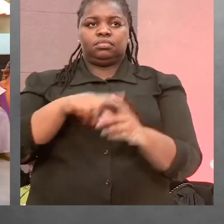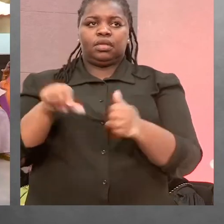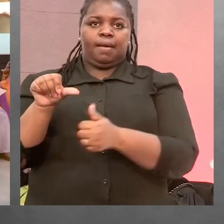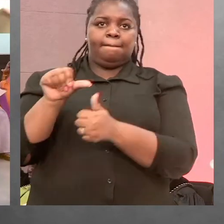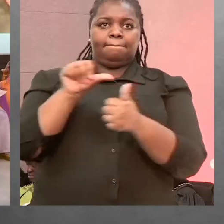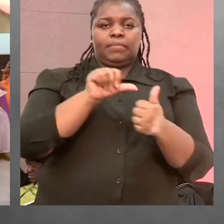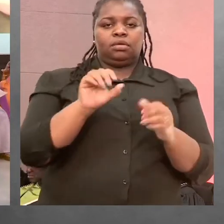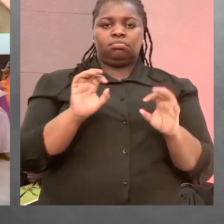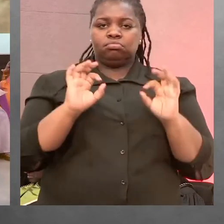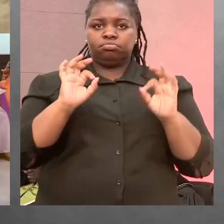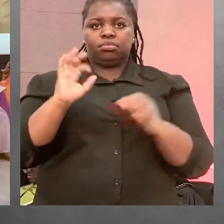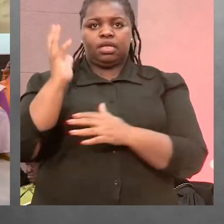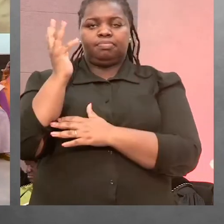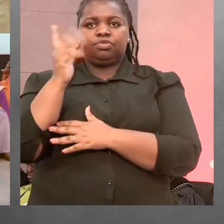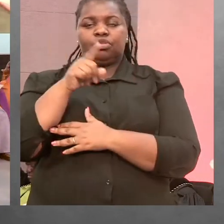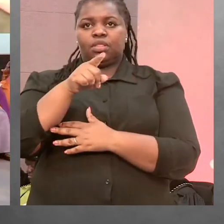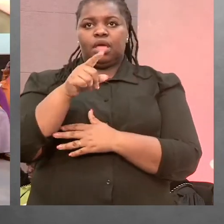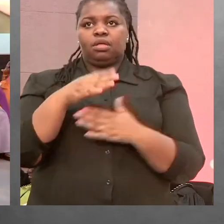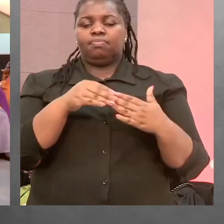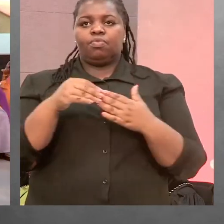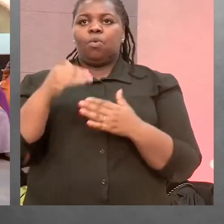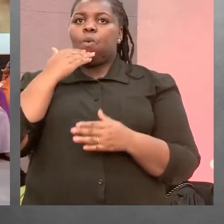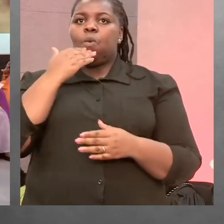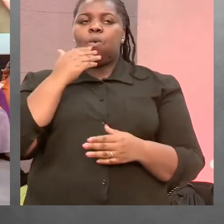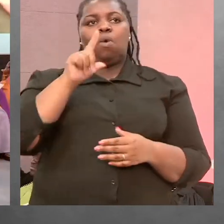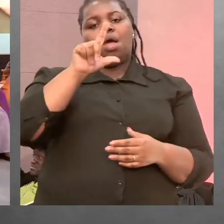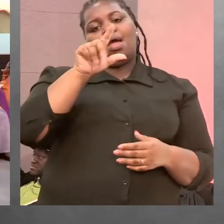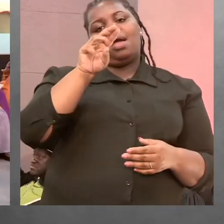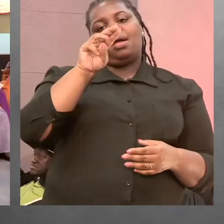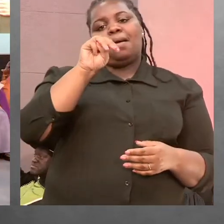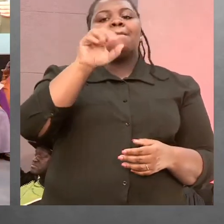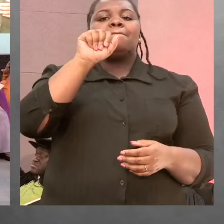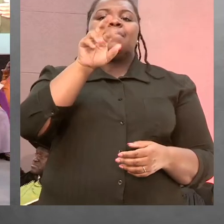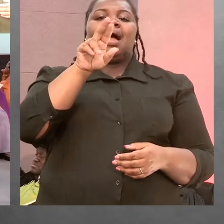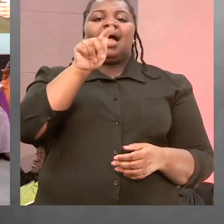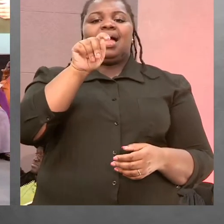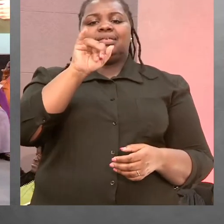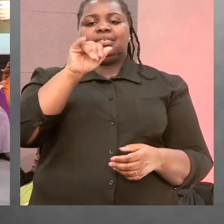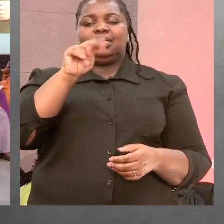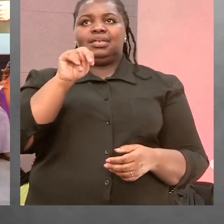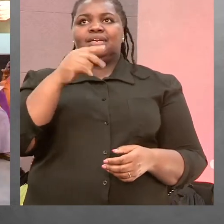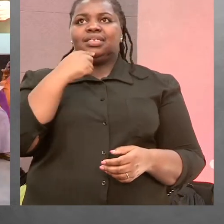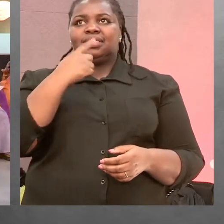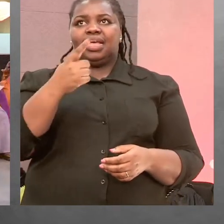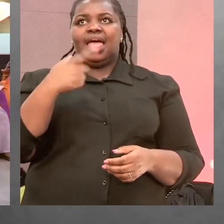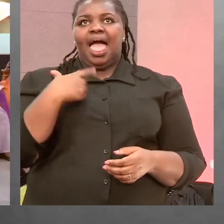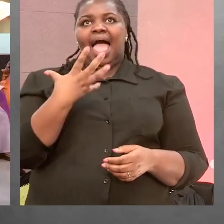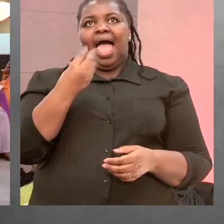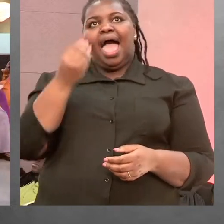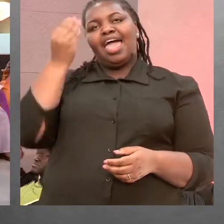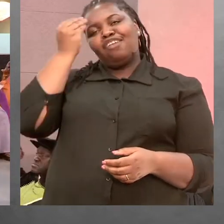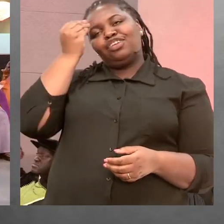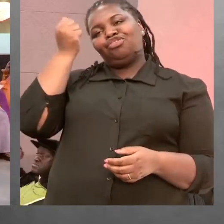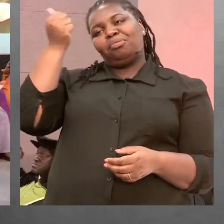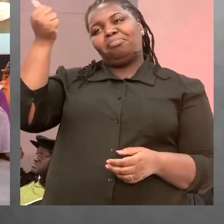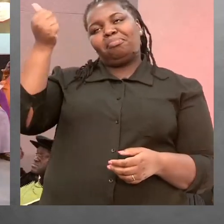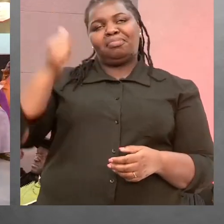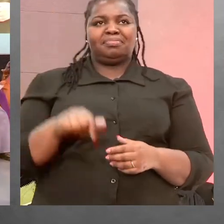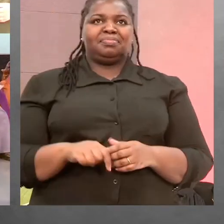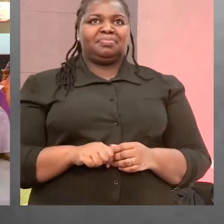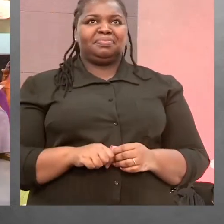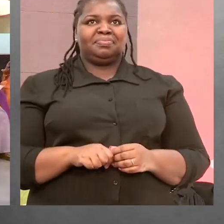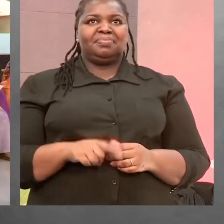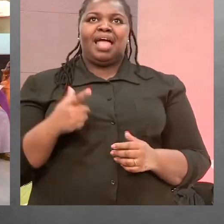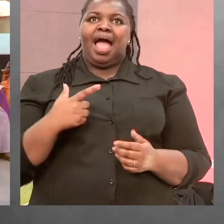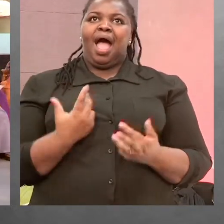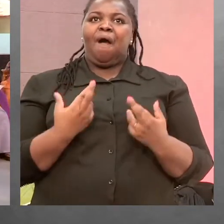the greatest speech that was made by Martin Luther King that said, I have a dream. So I